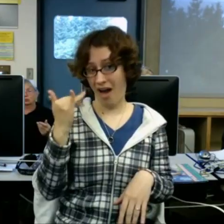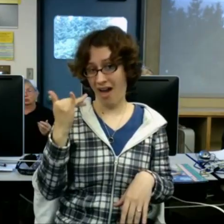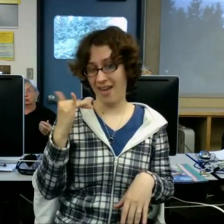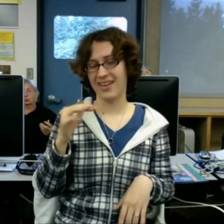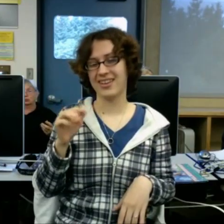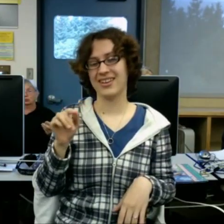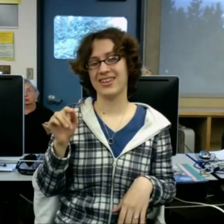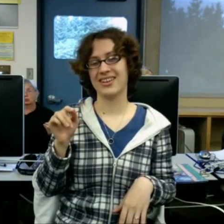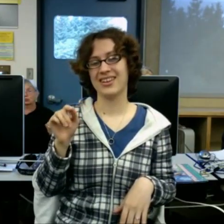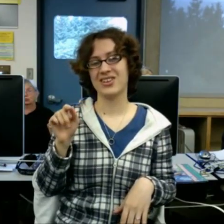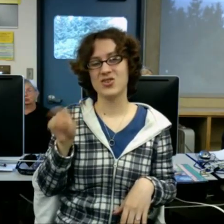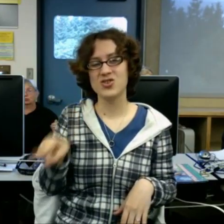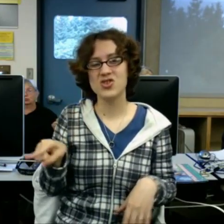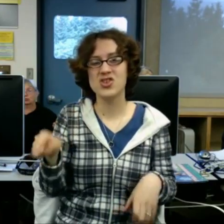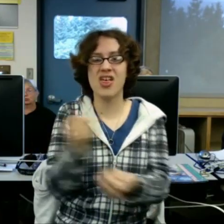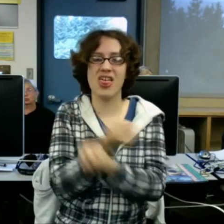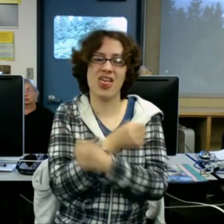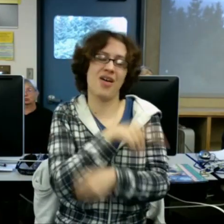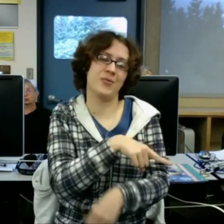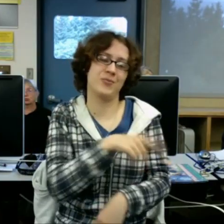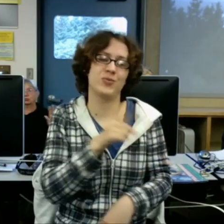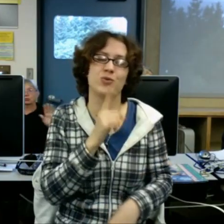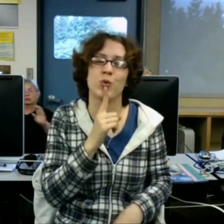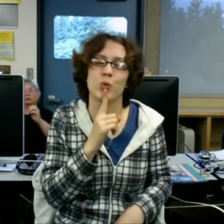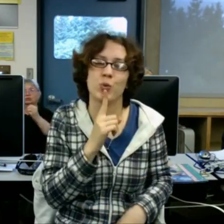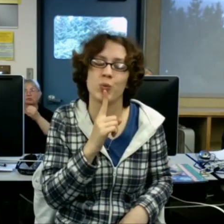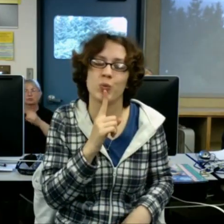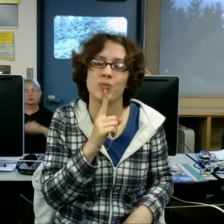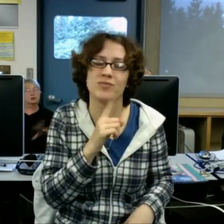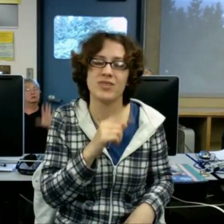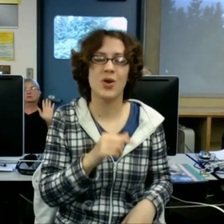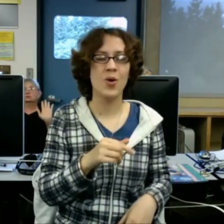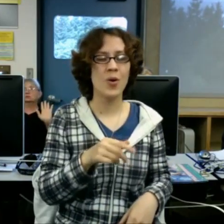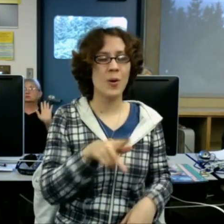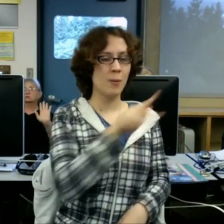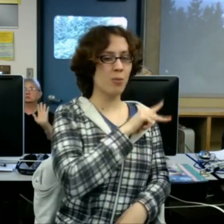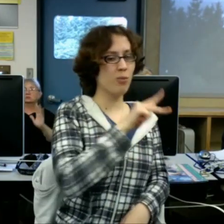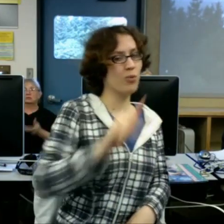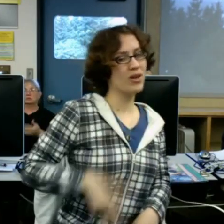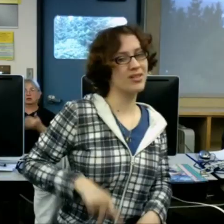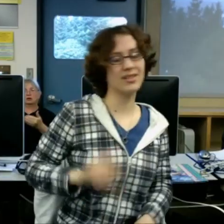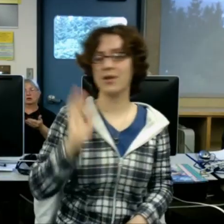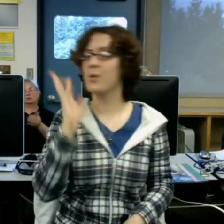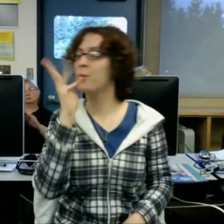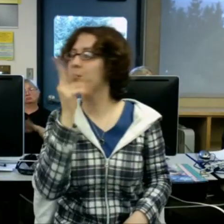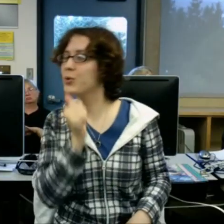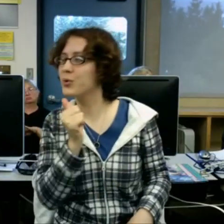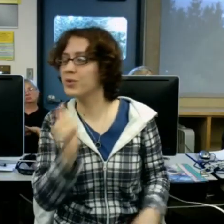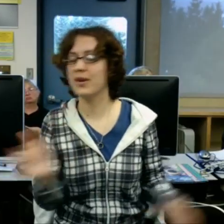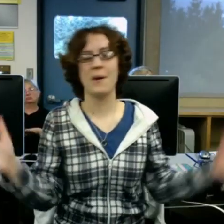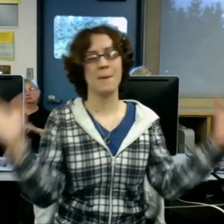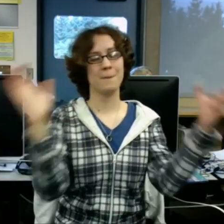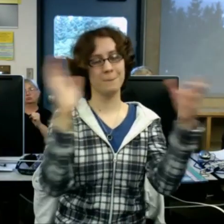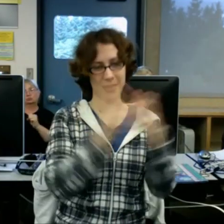because Beauty loved him truly. So the prince and Beauty